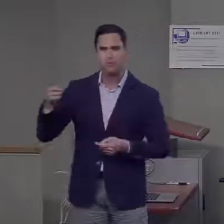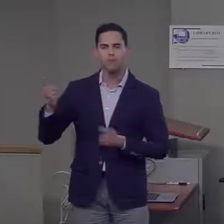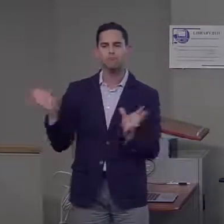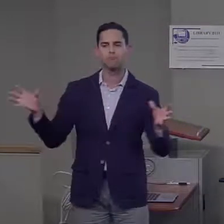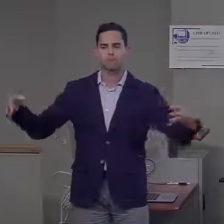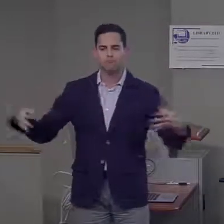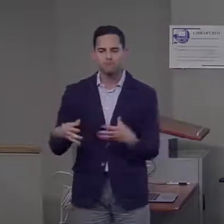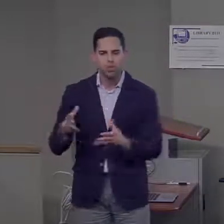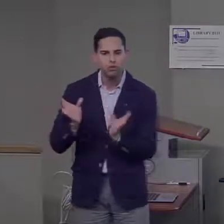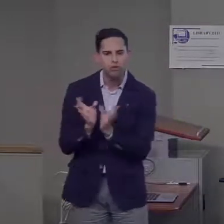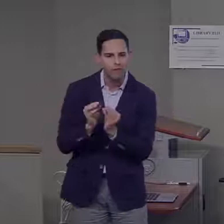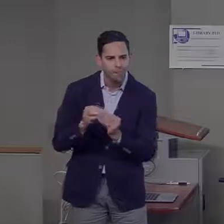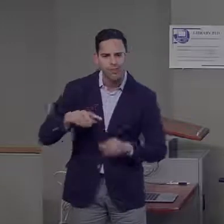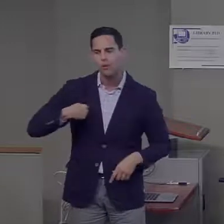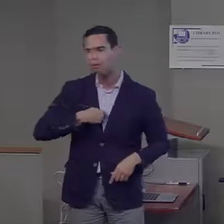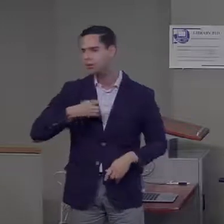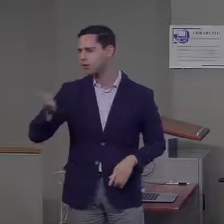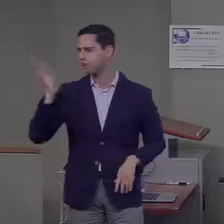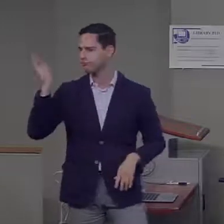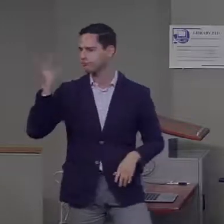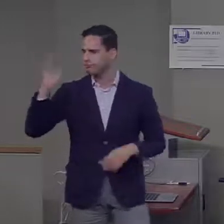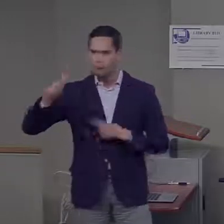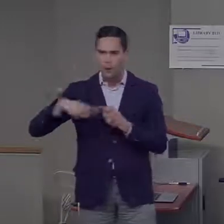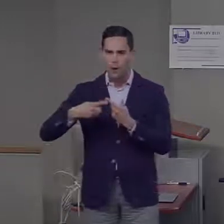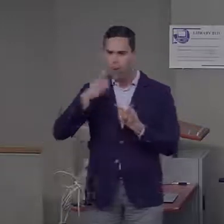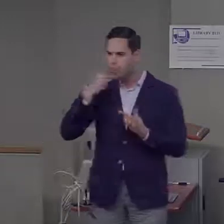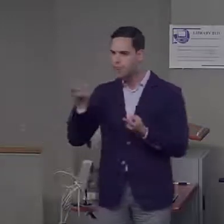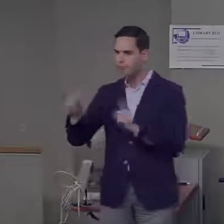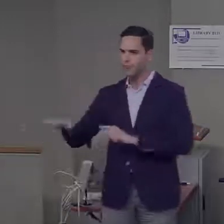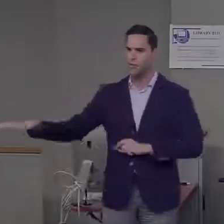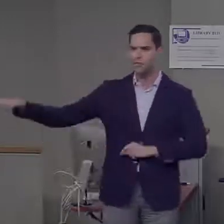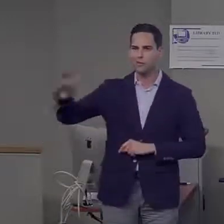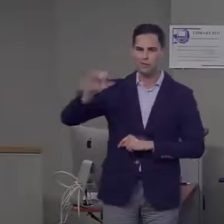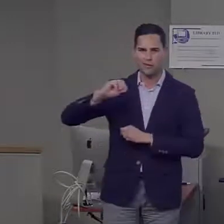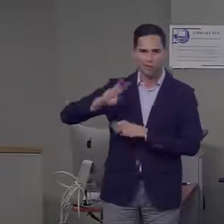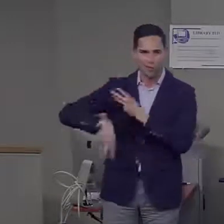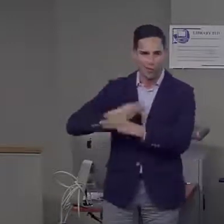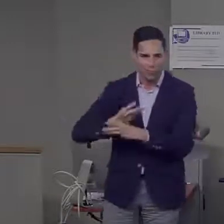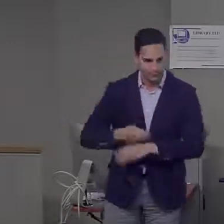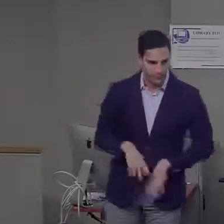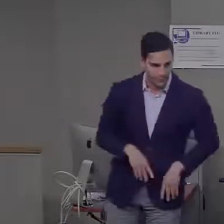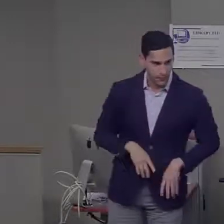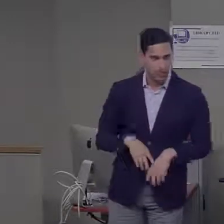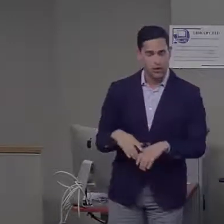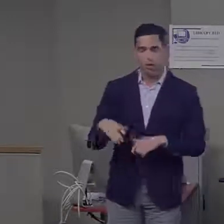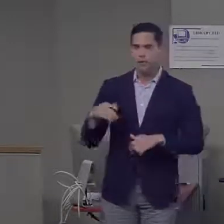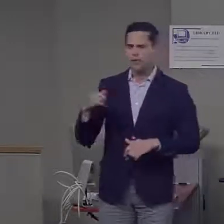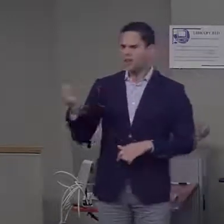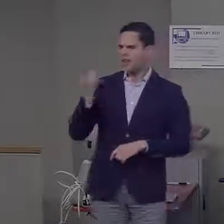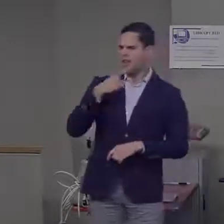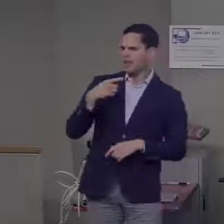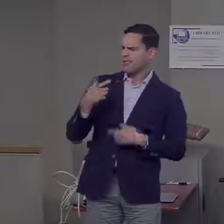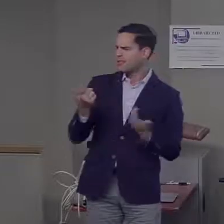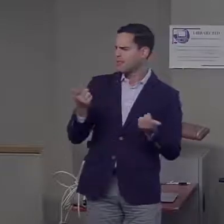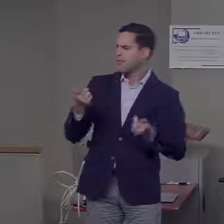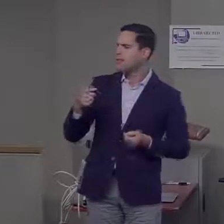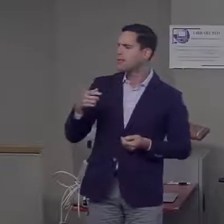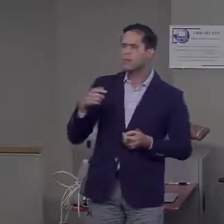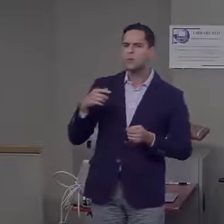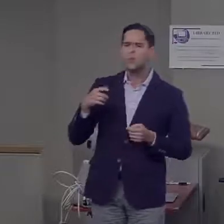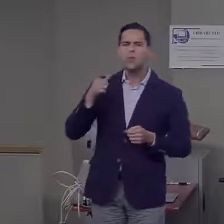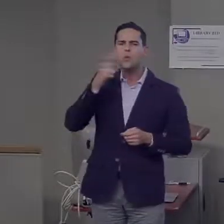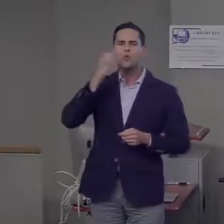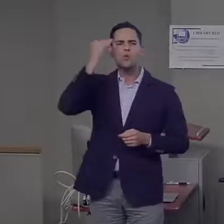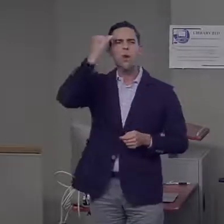first question that was asked of the group of 35 or 40 of us who were assembled was, can any of us think of